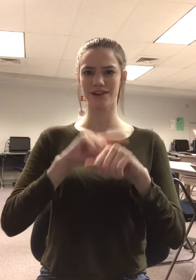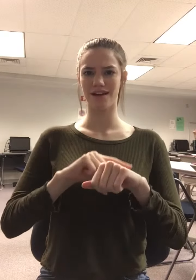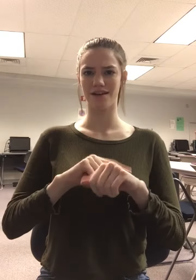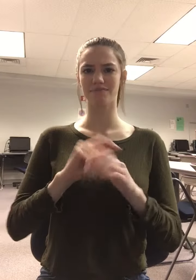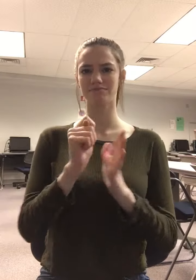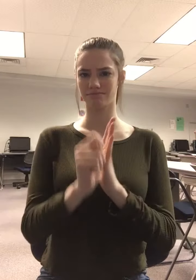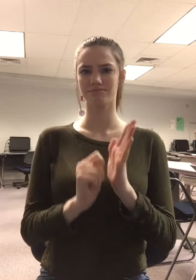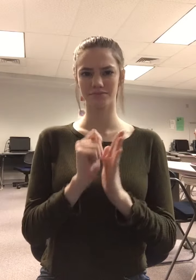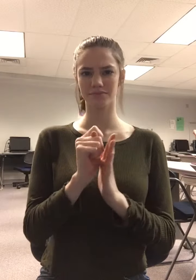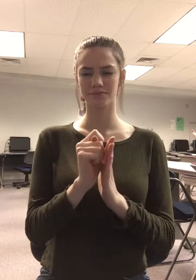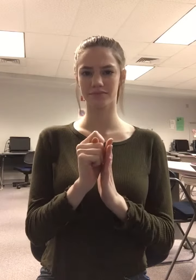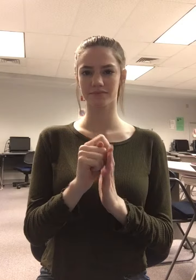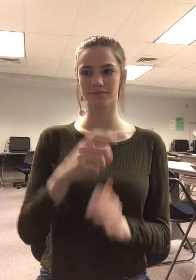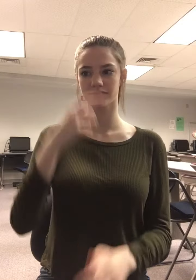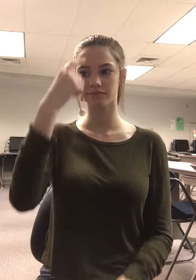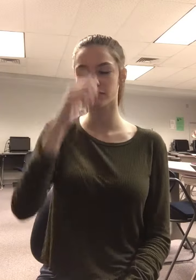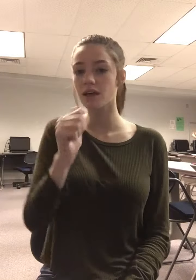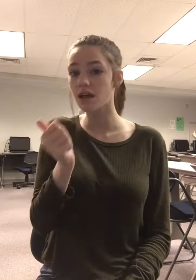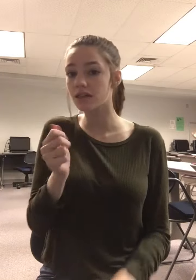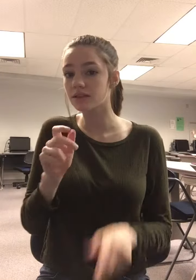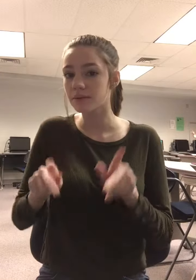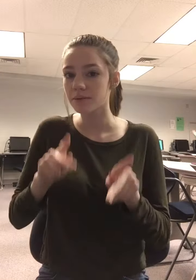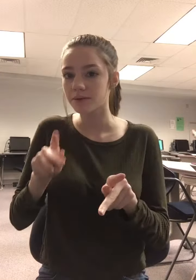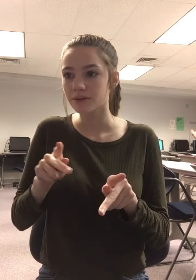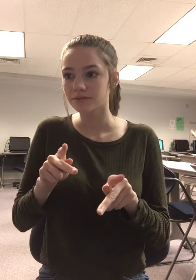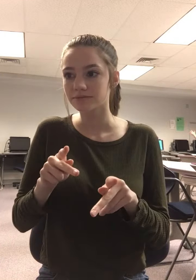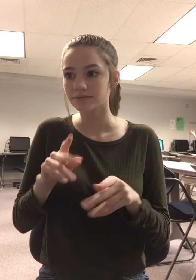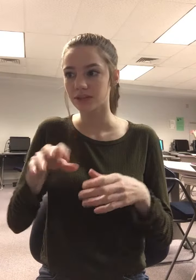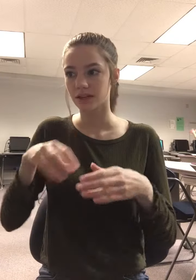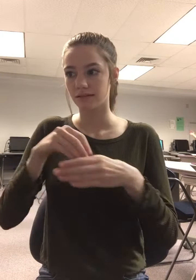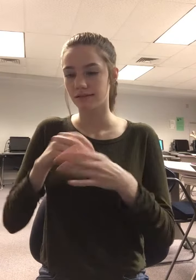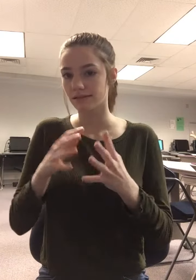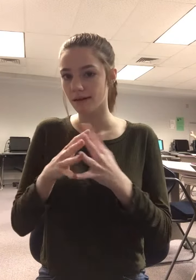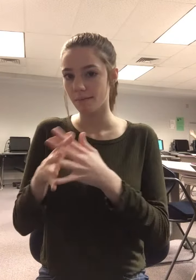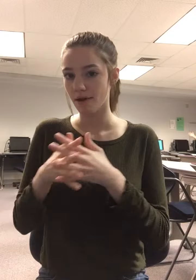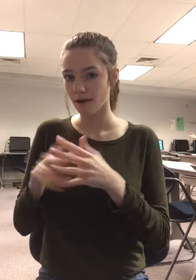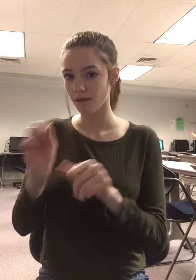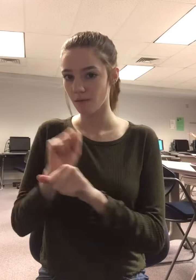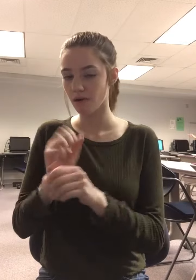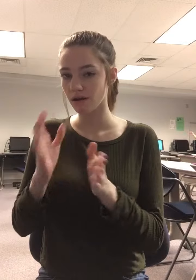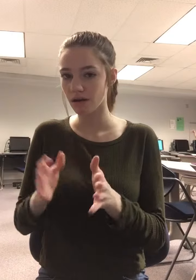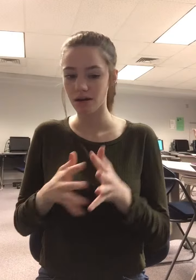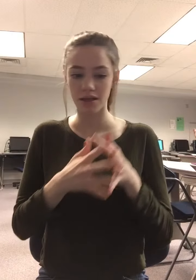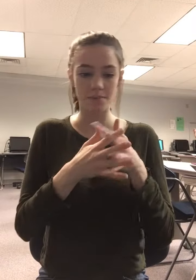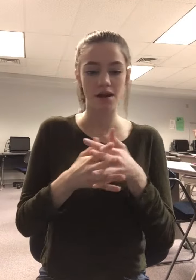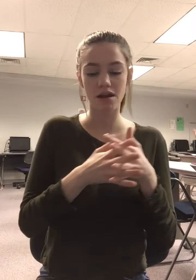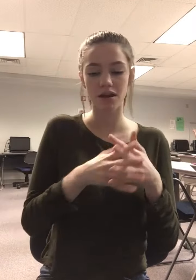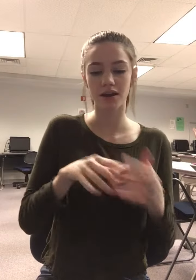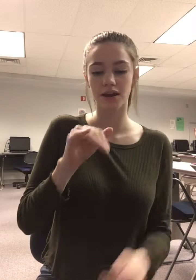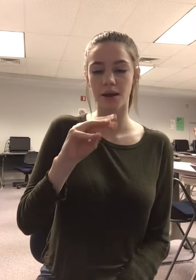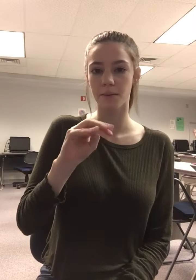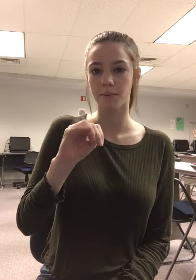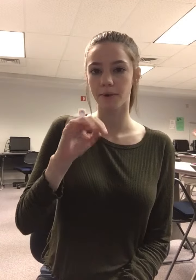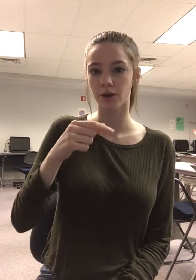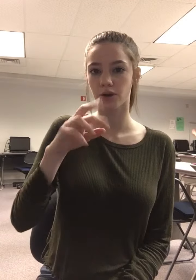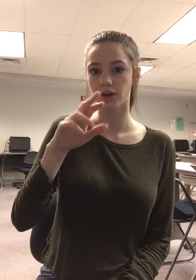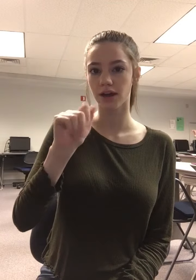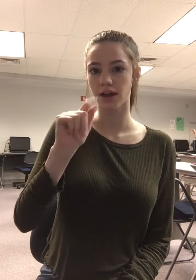For others, such as the American worker, the American immigrant, it was quite